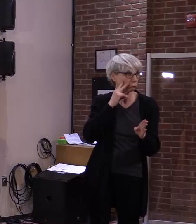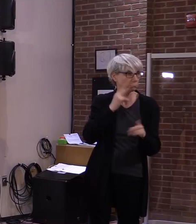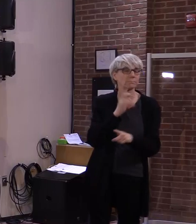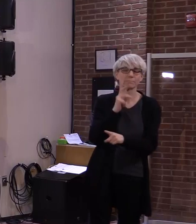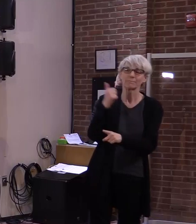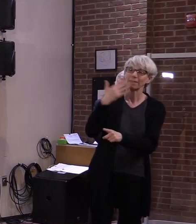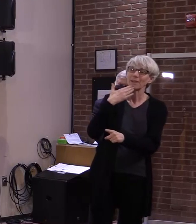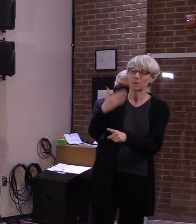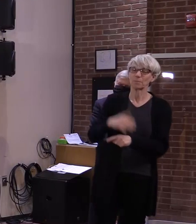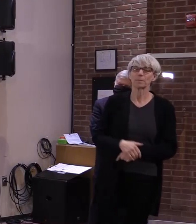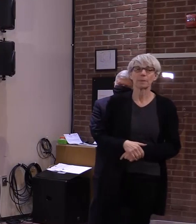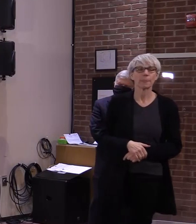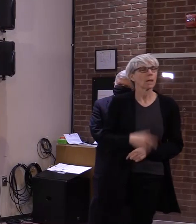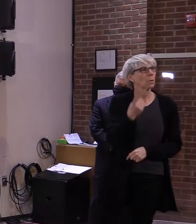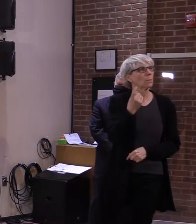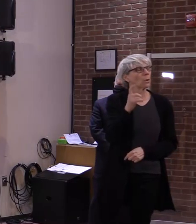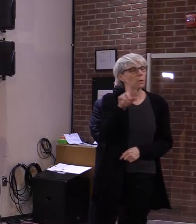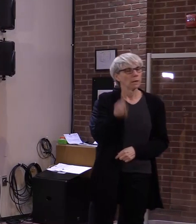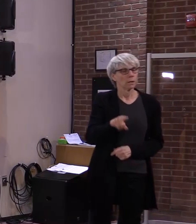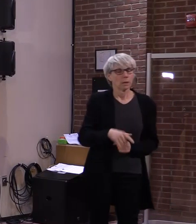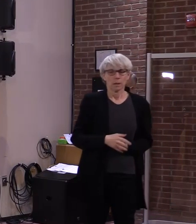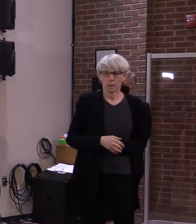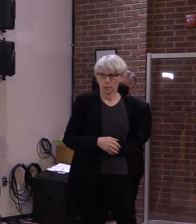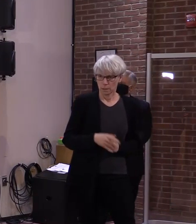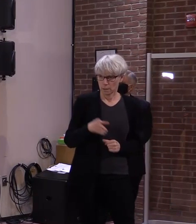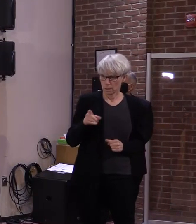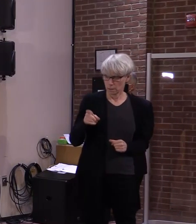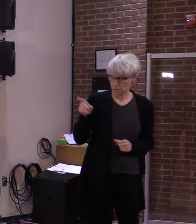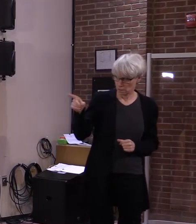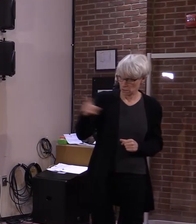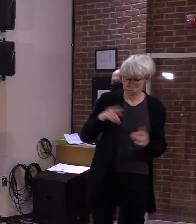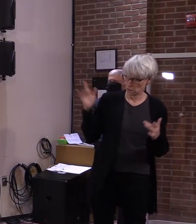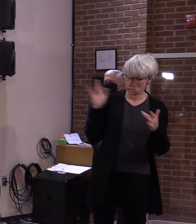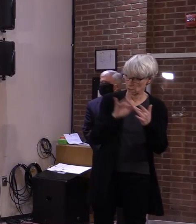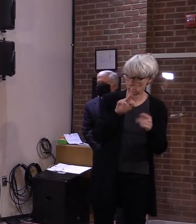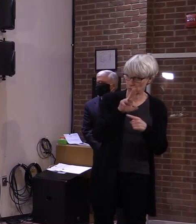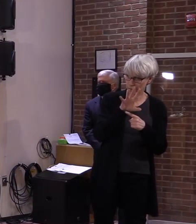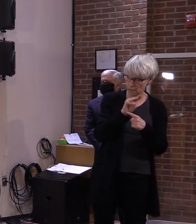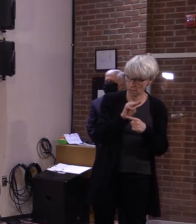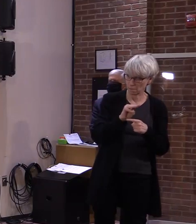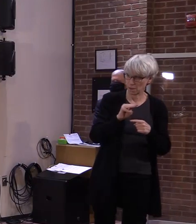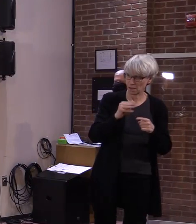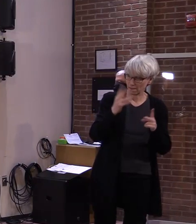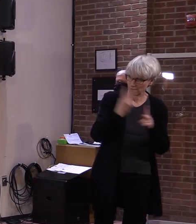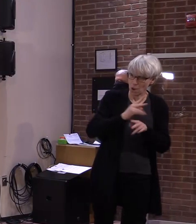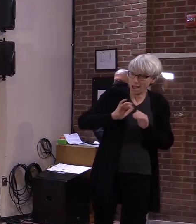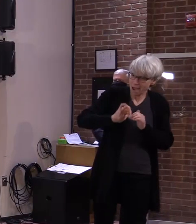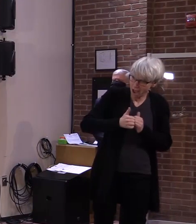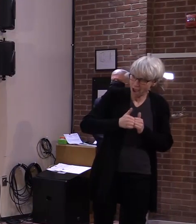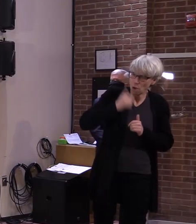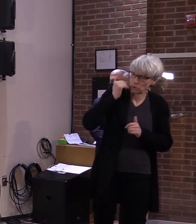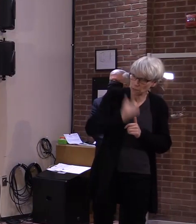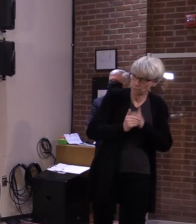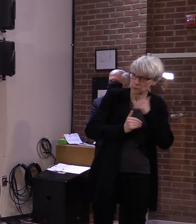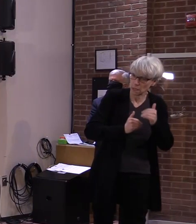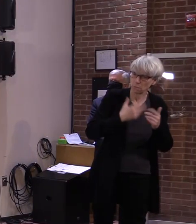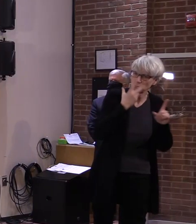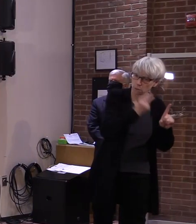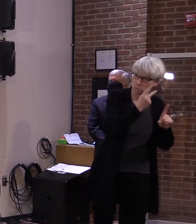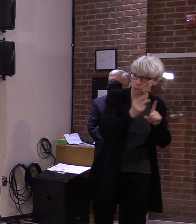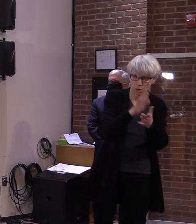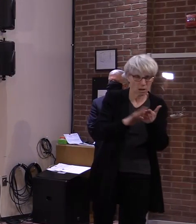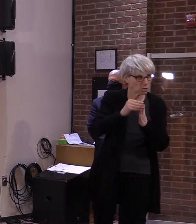Okay, thank you. And has there been any further discussion with the university of how the student population will be addressed in the vaccination process,